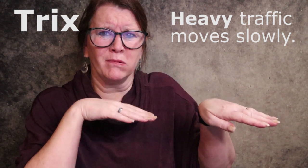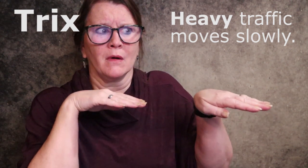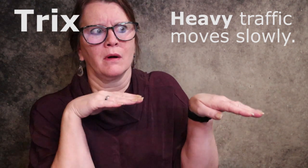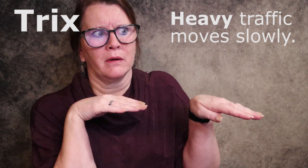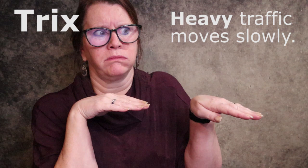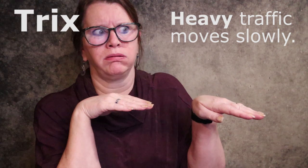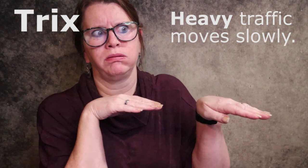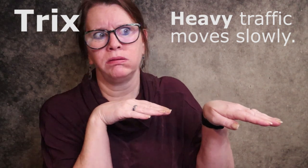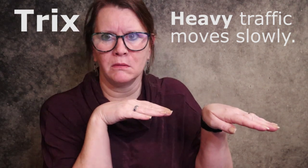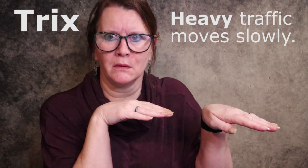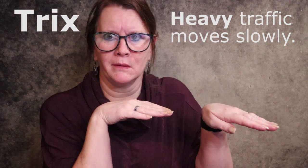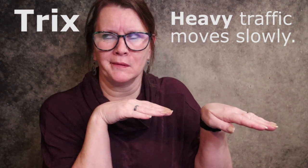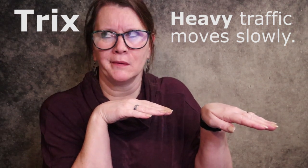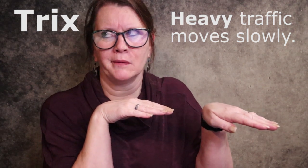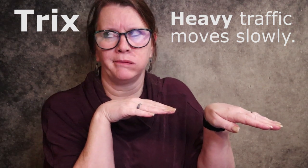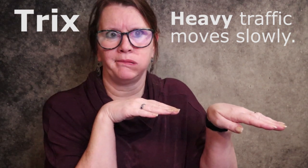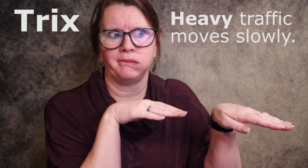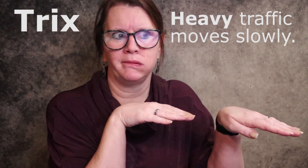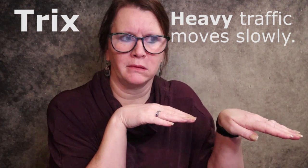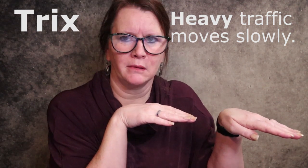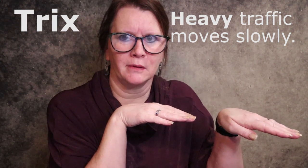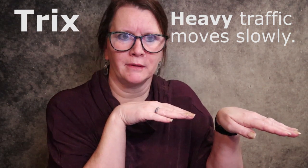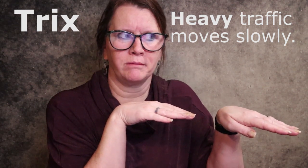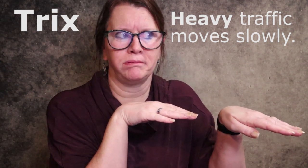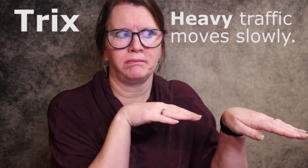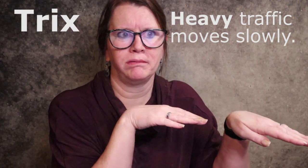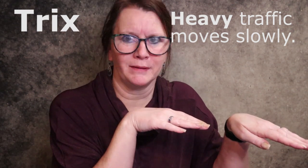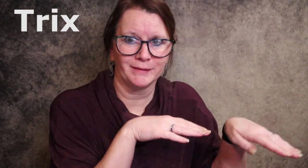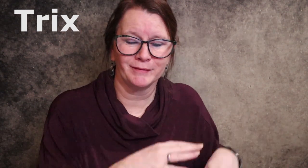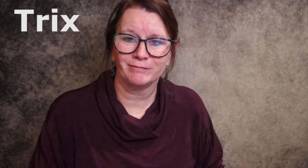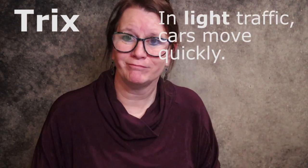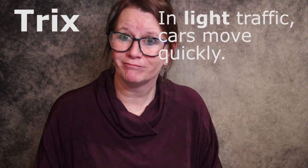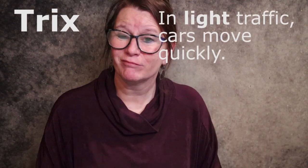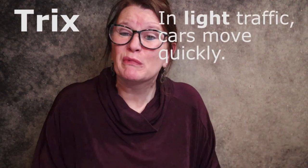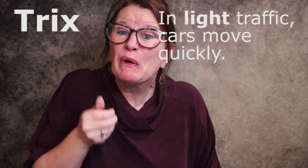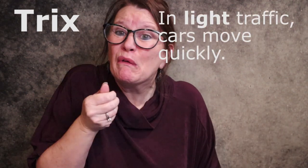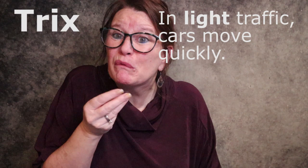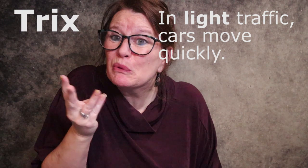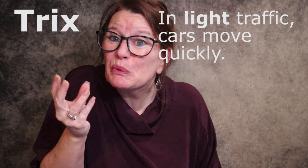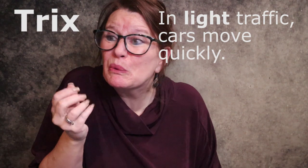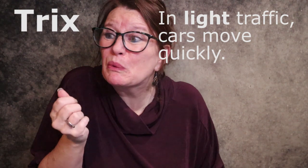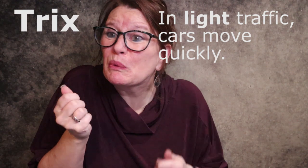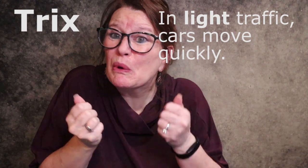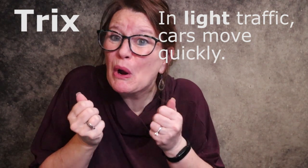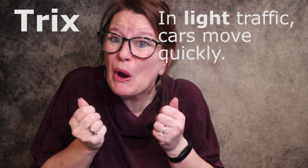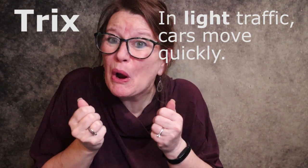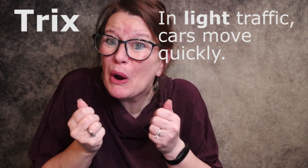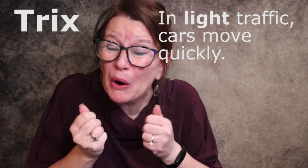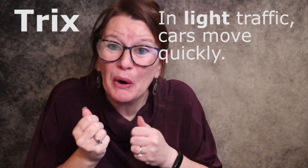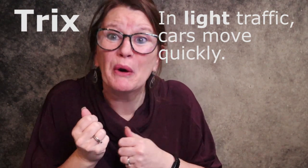quickly there was heavy traffic many vehicles were bumper to bumper and barely moving but when there are few